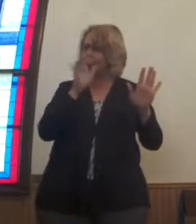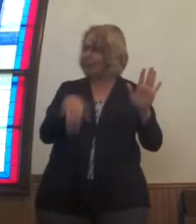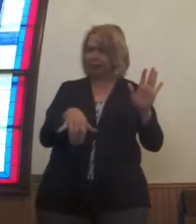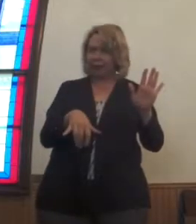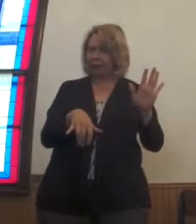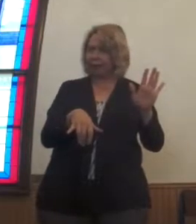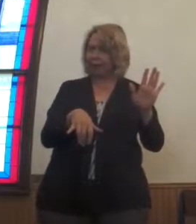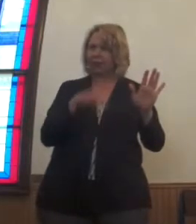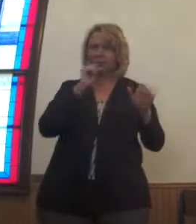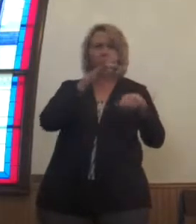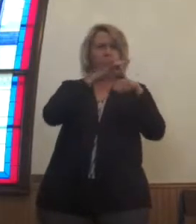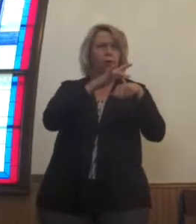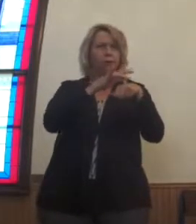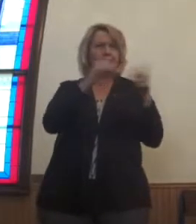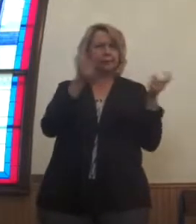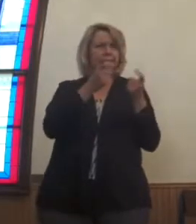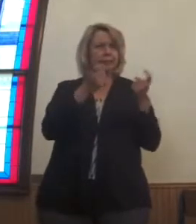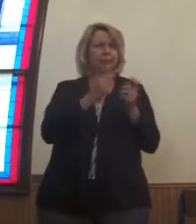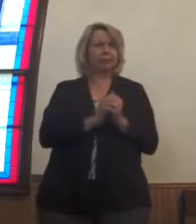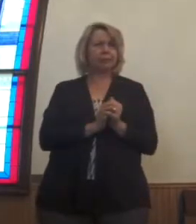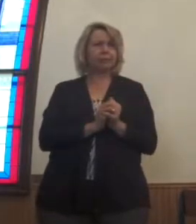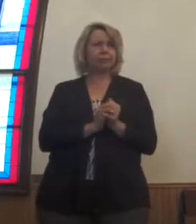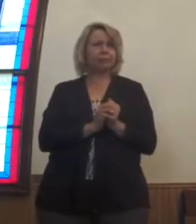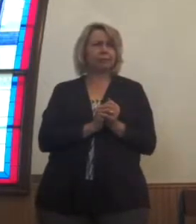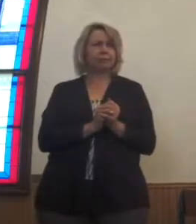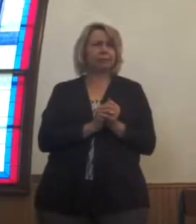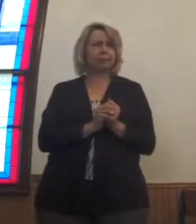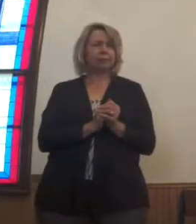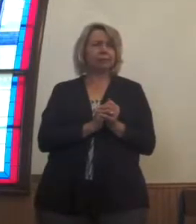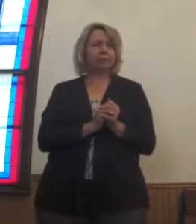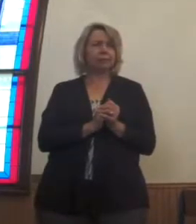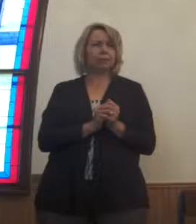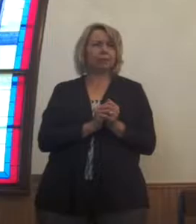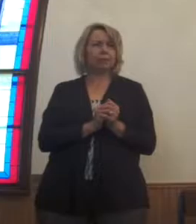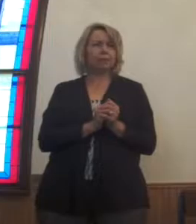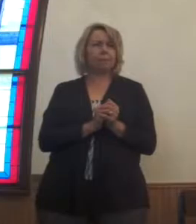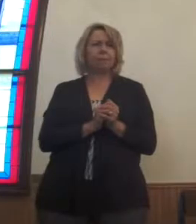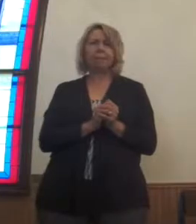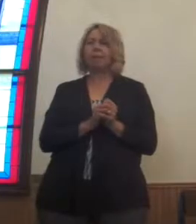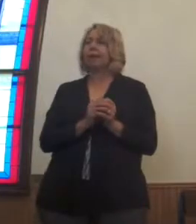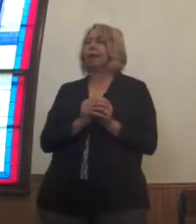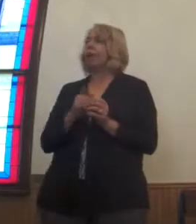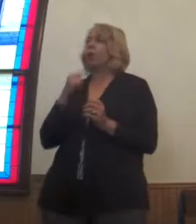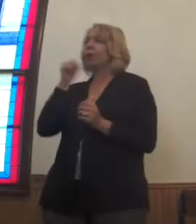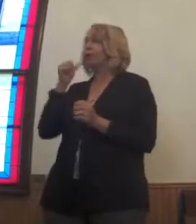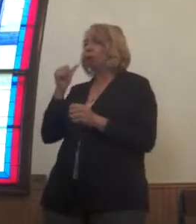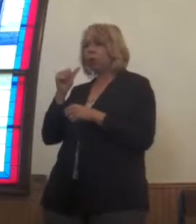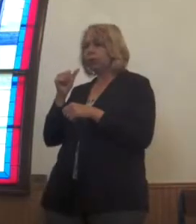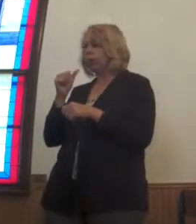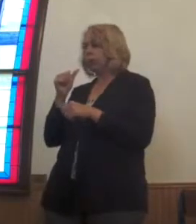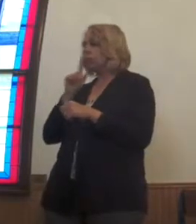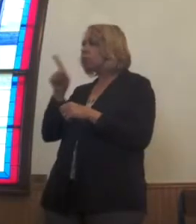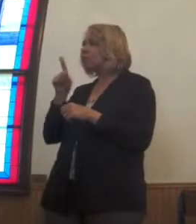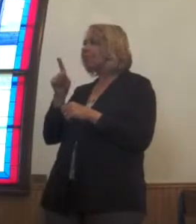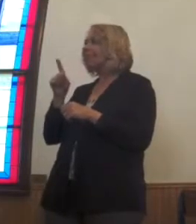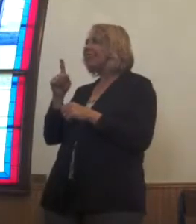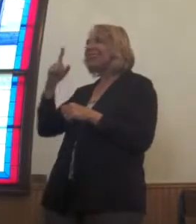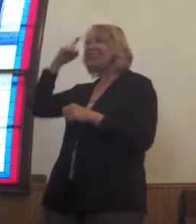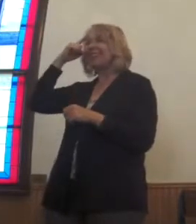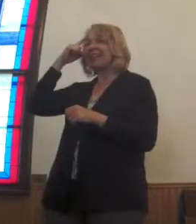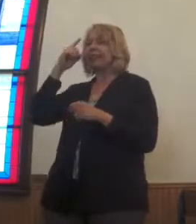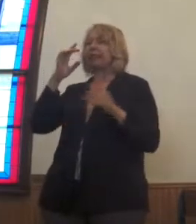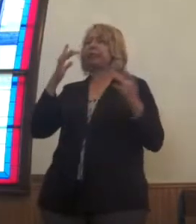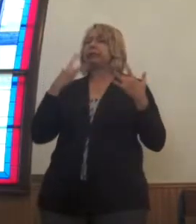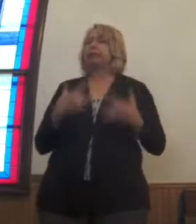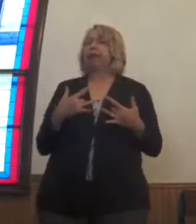excuse me, let me say that again. So in life, we mourn more over our own sins than exceed over the sorrowful ones